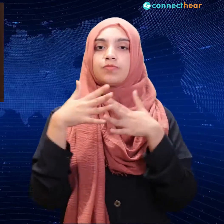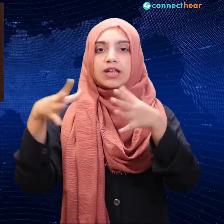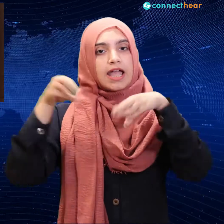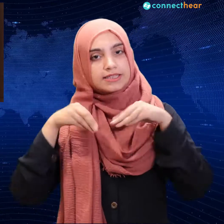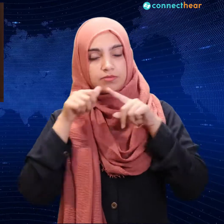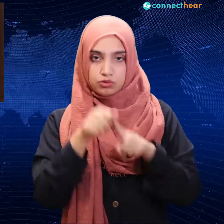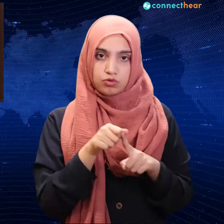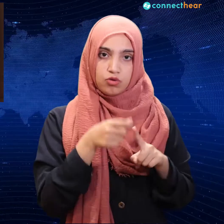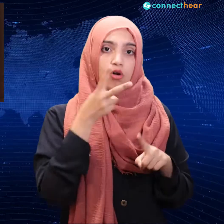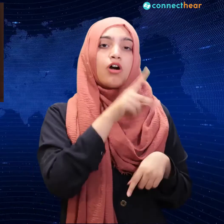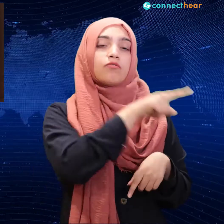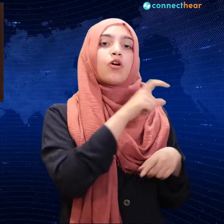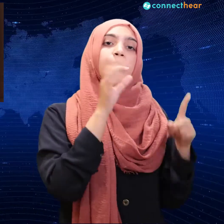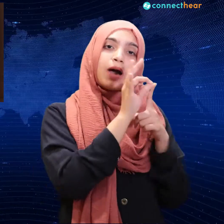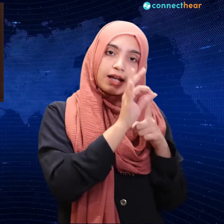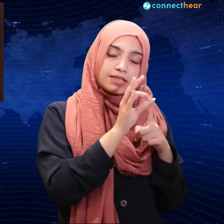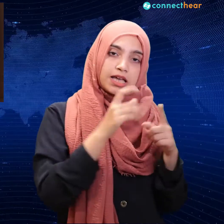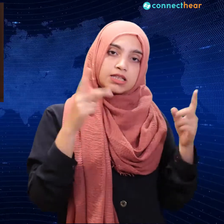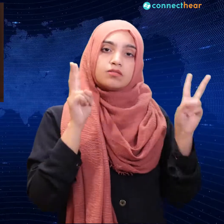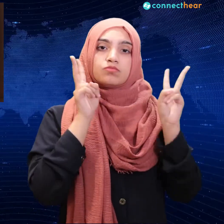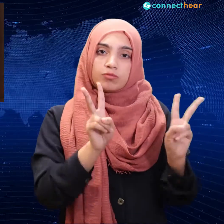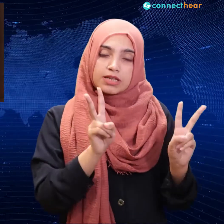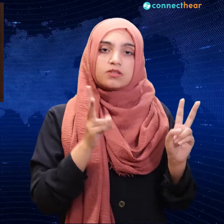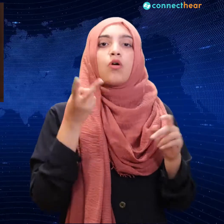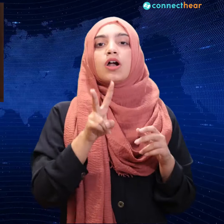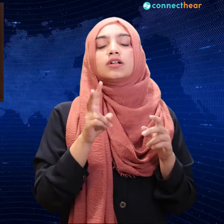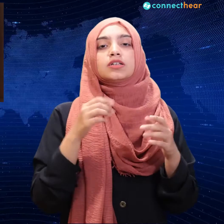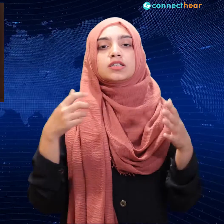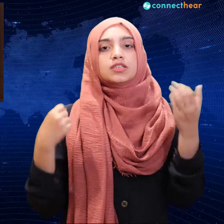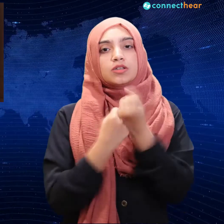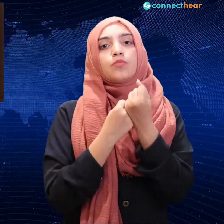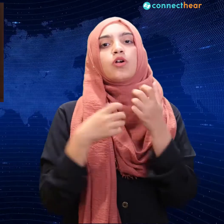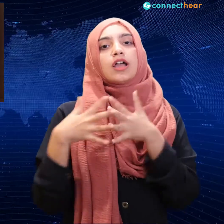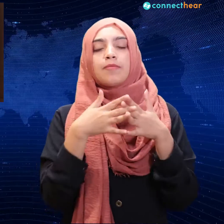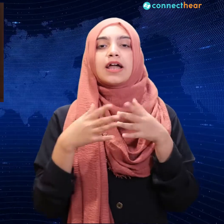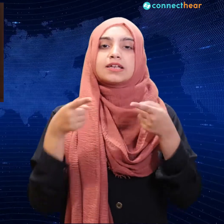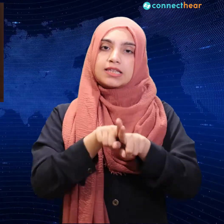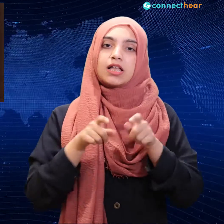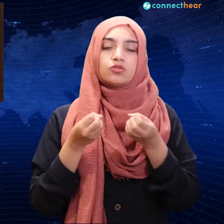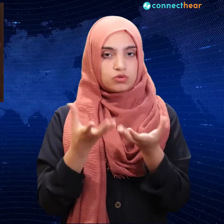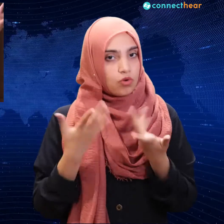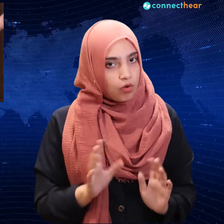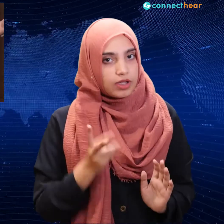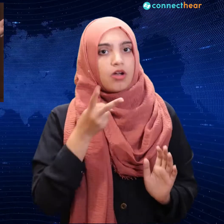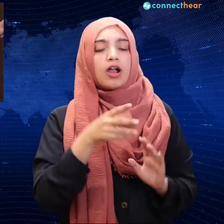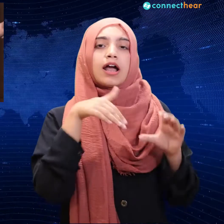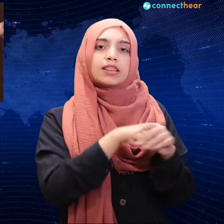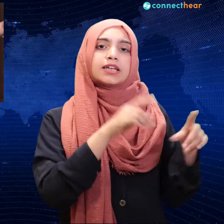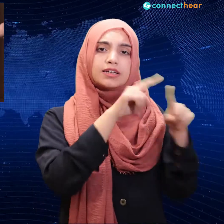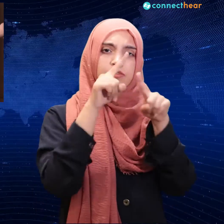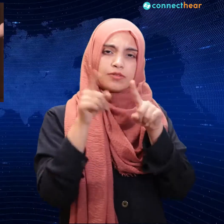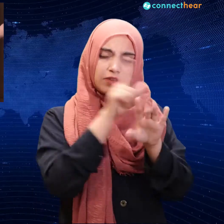he went against Pakistan's interest to support the US. Then unfortunately we had 2 crooked leaders who had billions